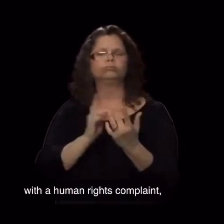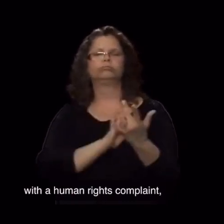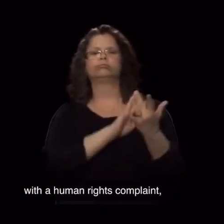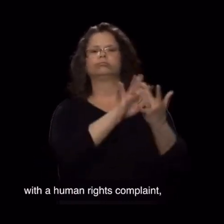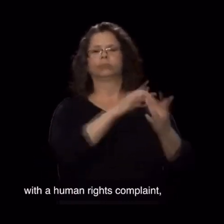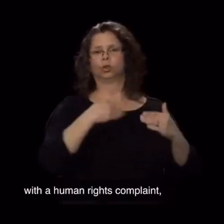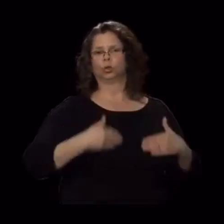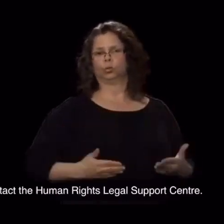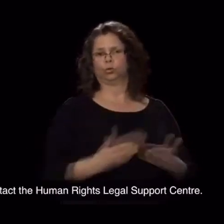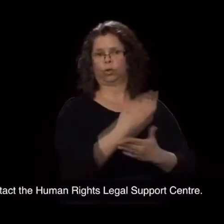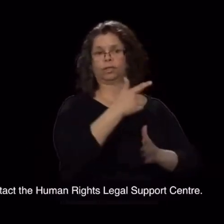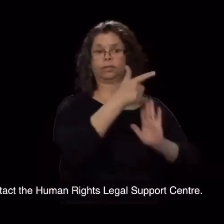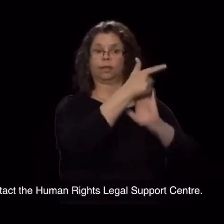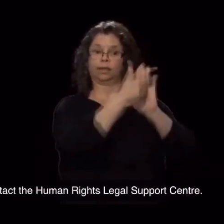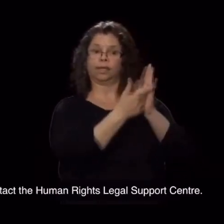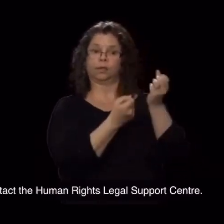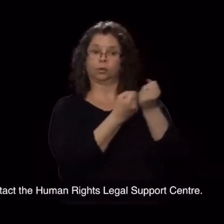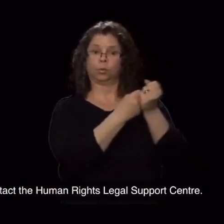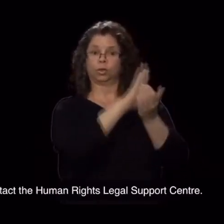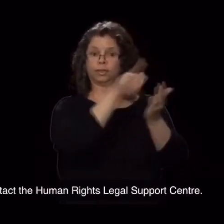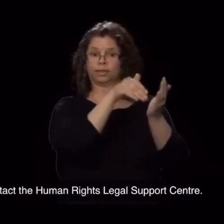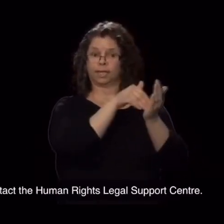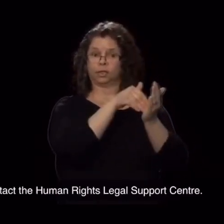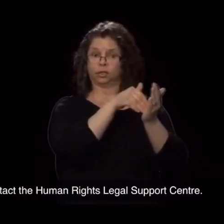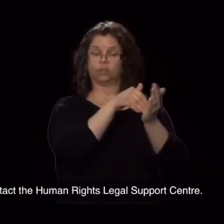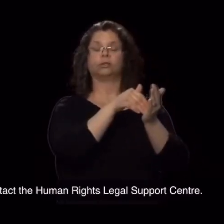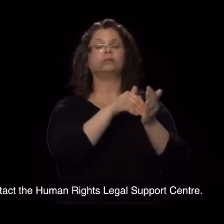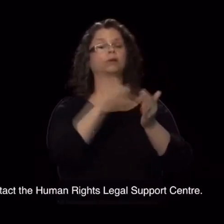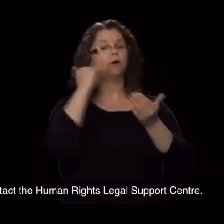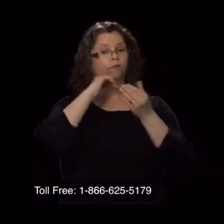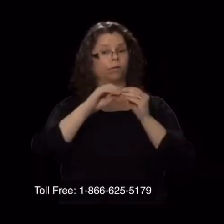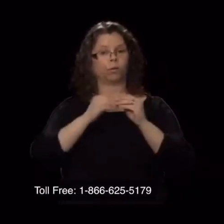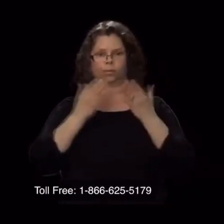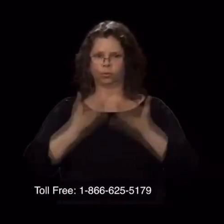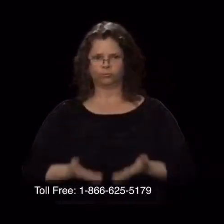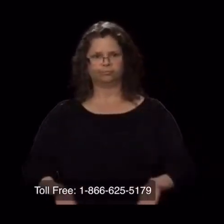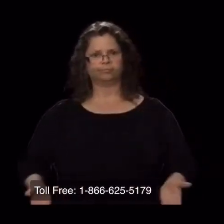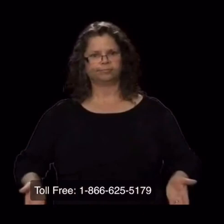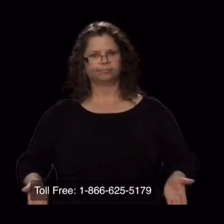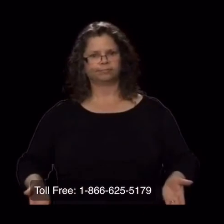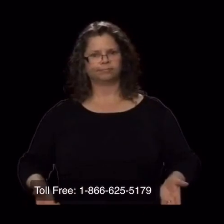contact the Human Rights Legal Support Center. See below.